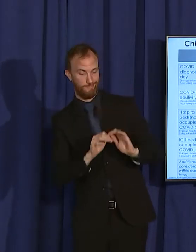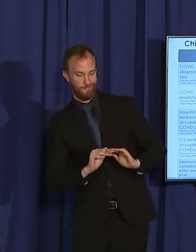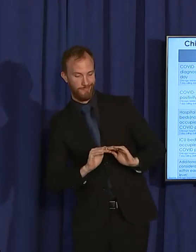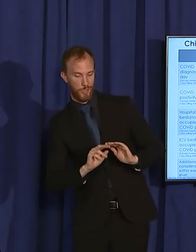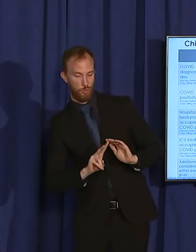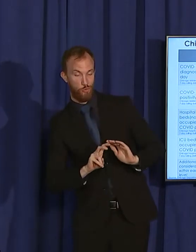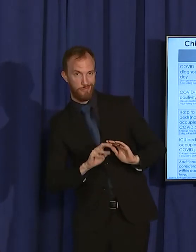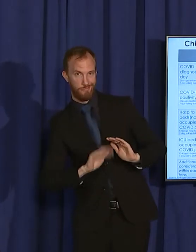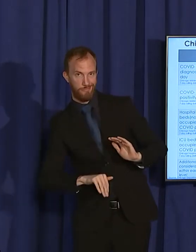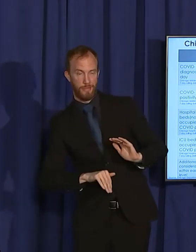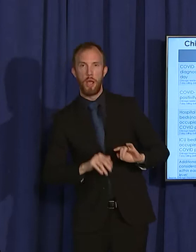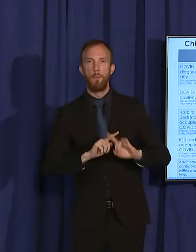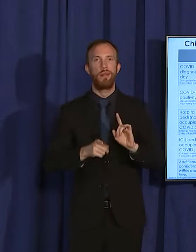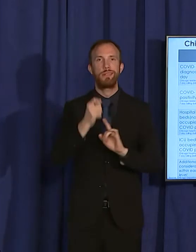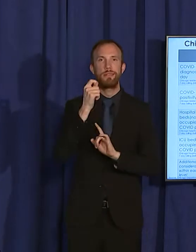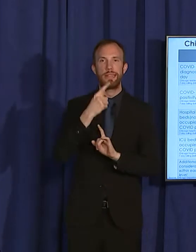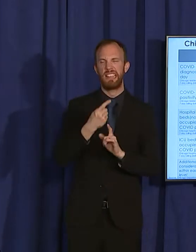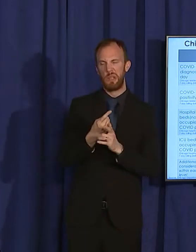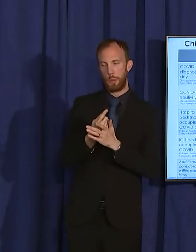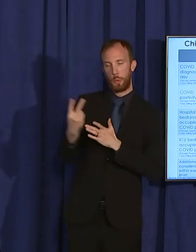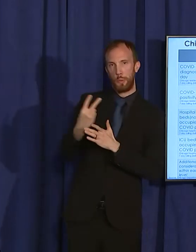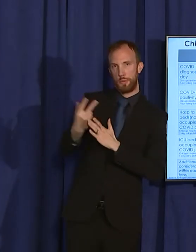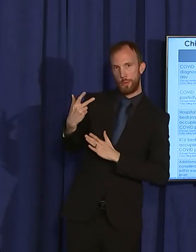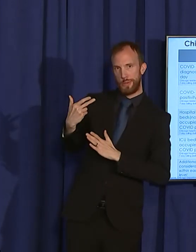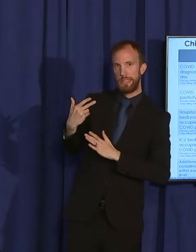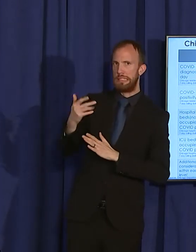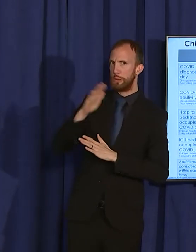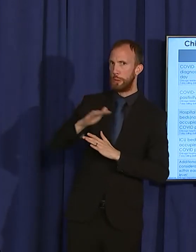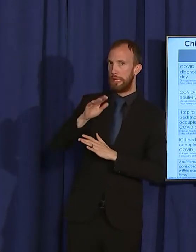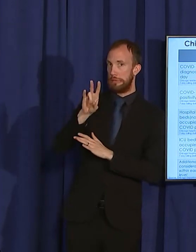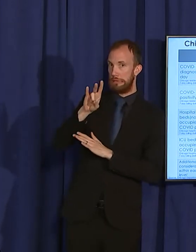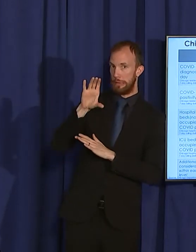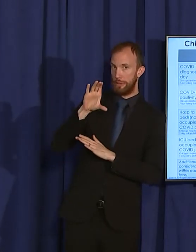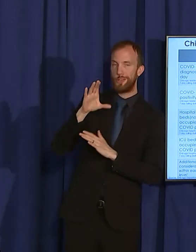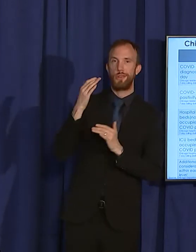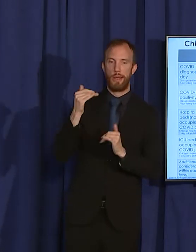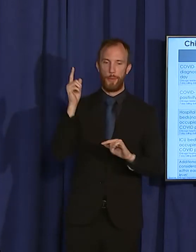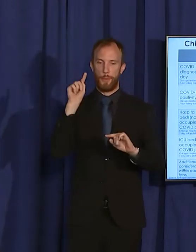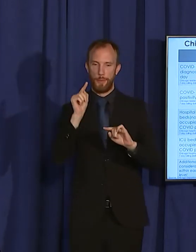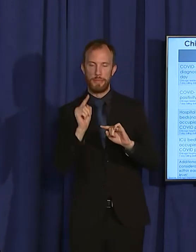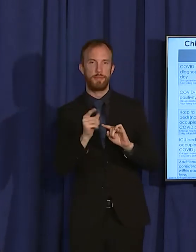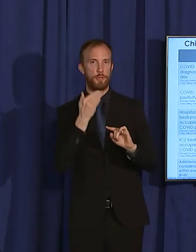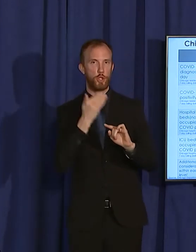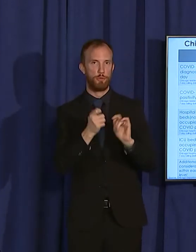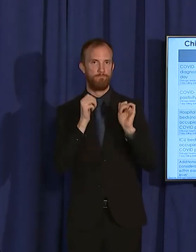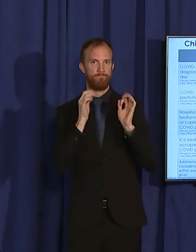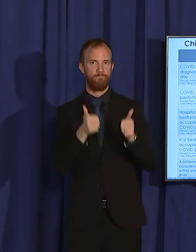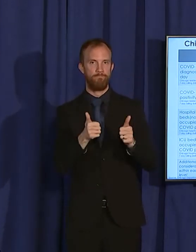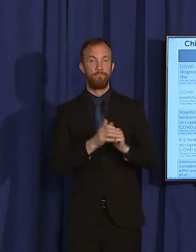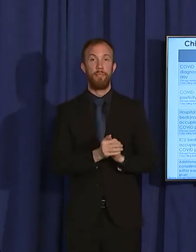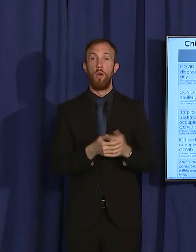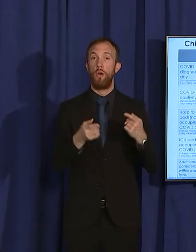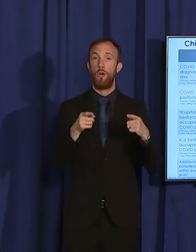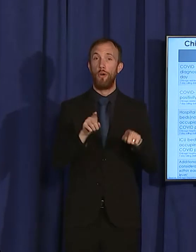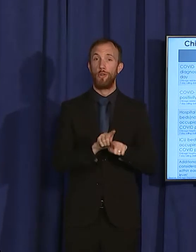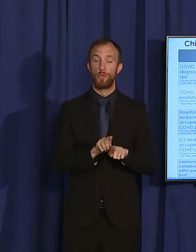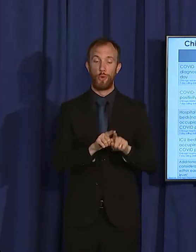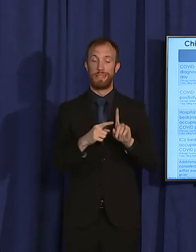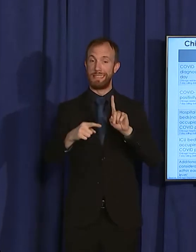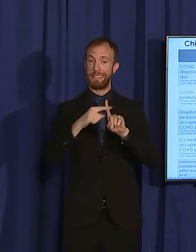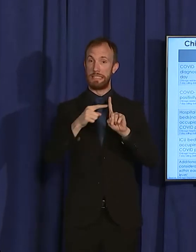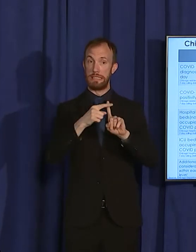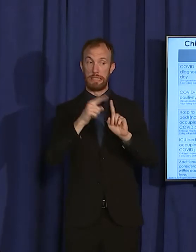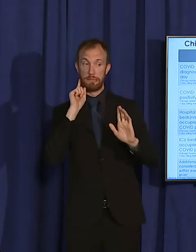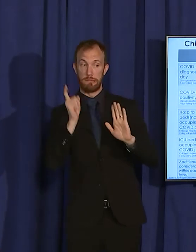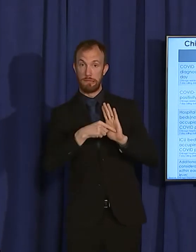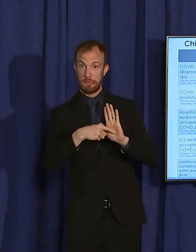over 700 just a couple of weeks ago and heading the right direction. Similarly, our COVID test positivity today